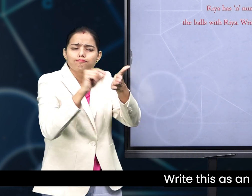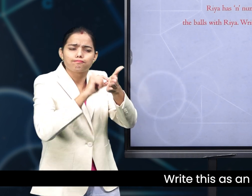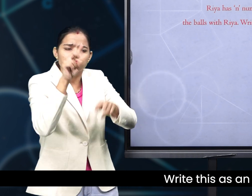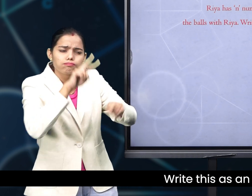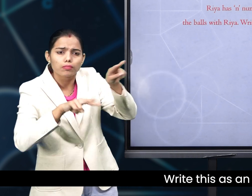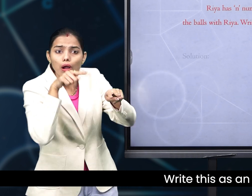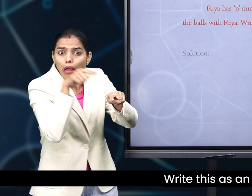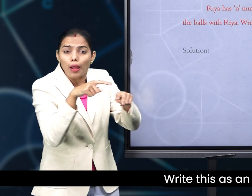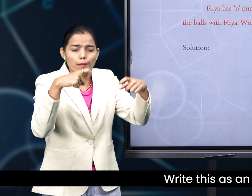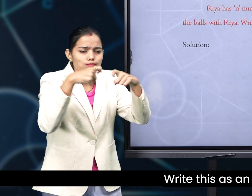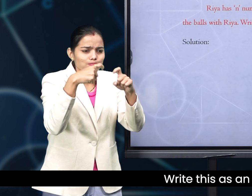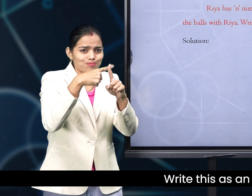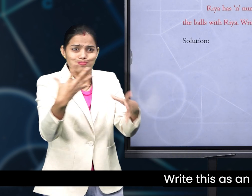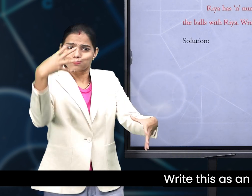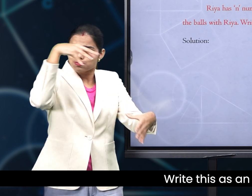Write this as an expression.